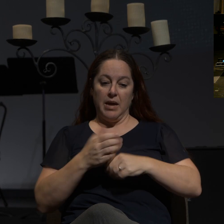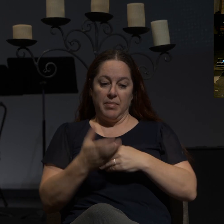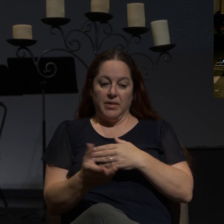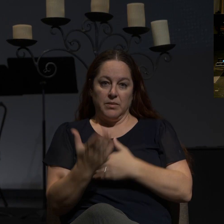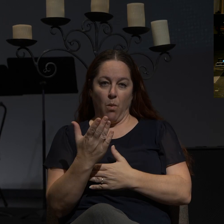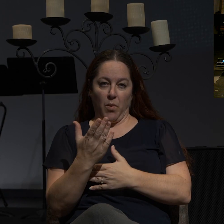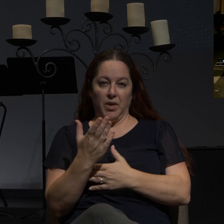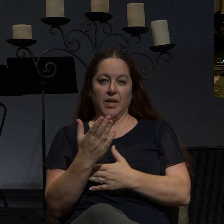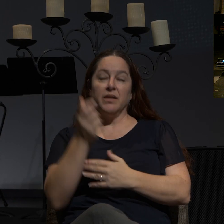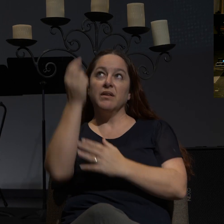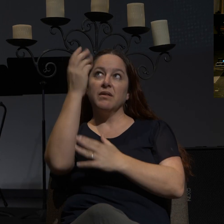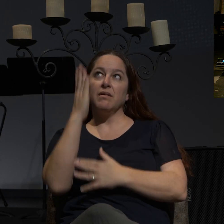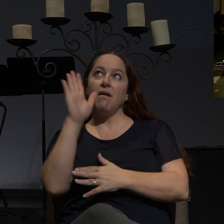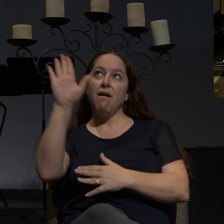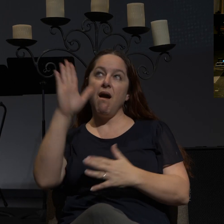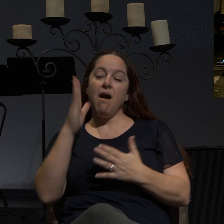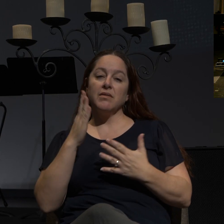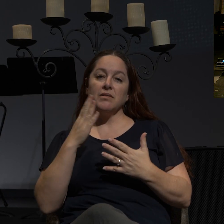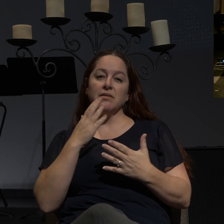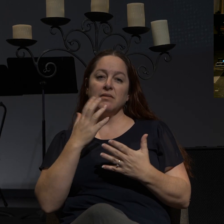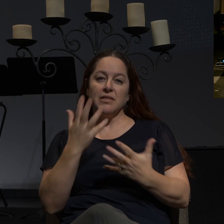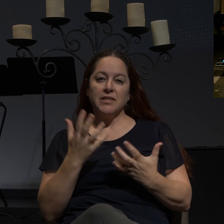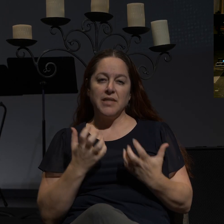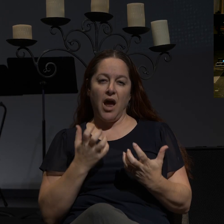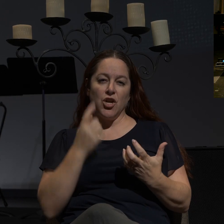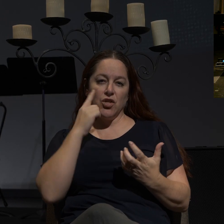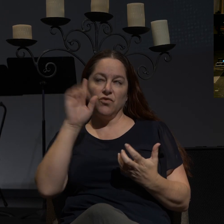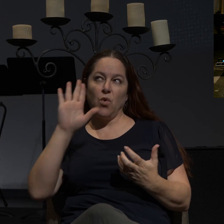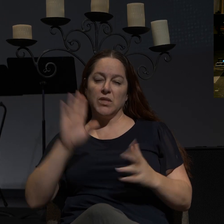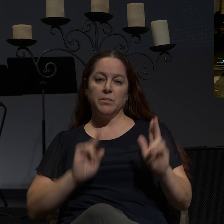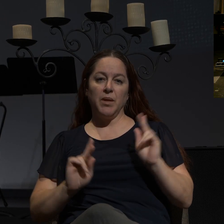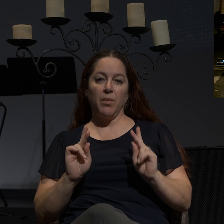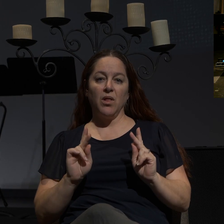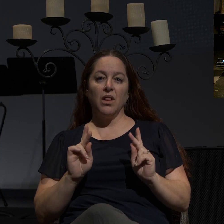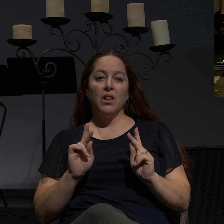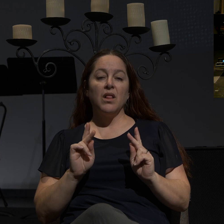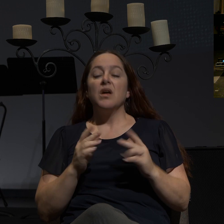like this. Here's God's desire from his people. And this would be his